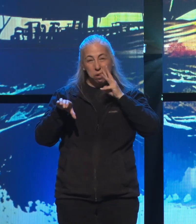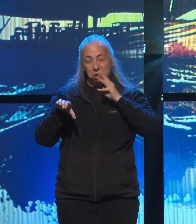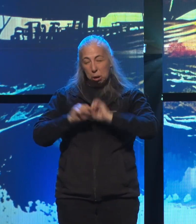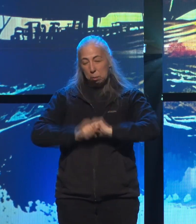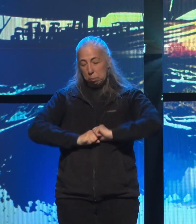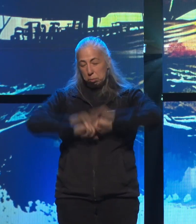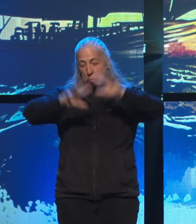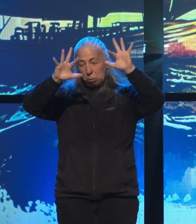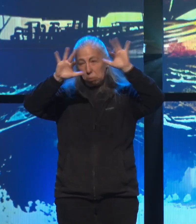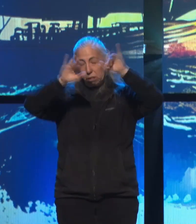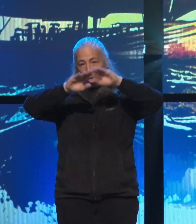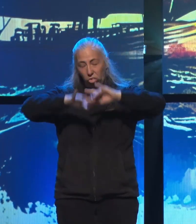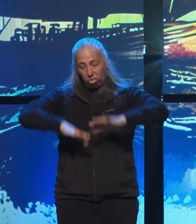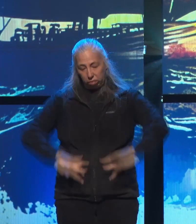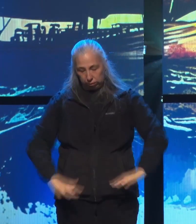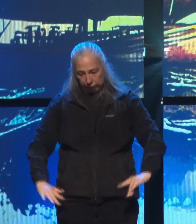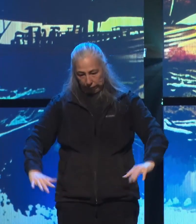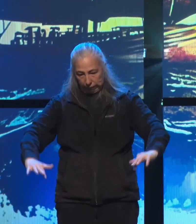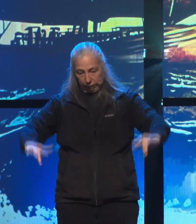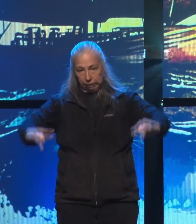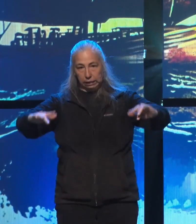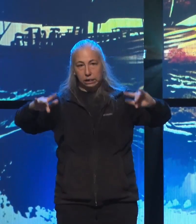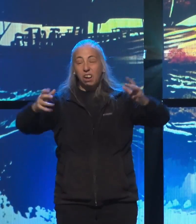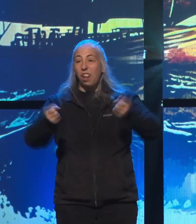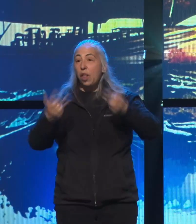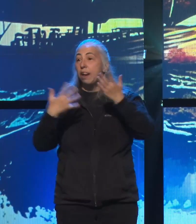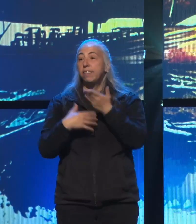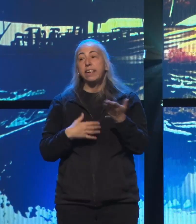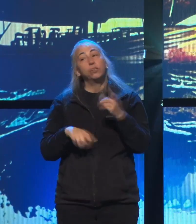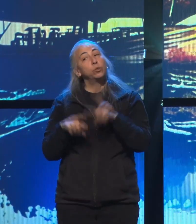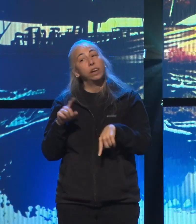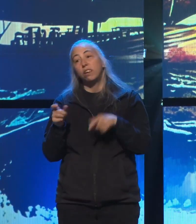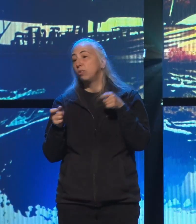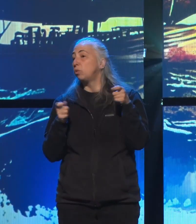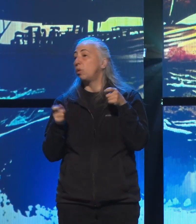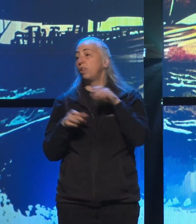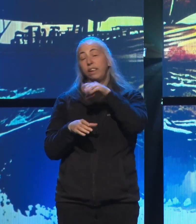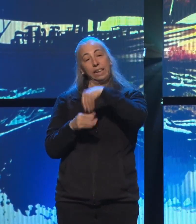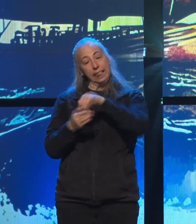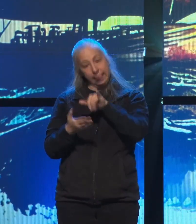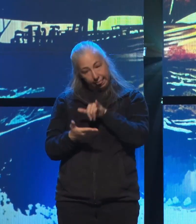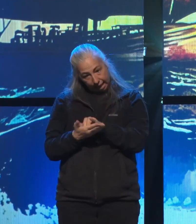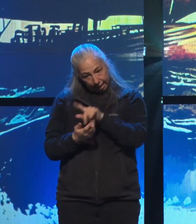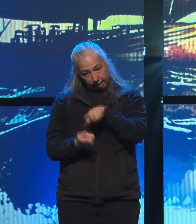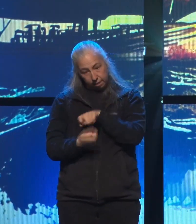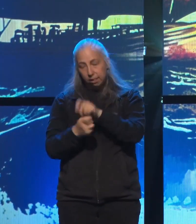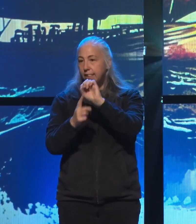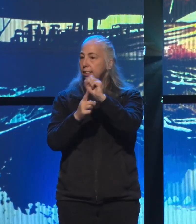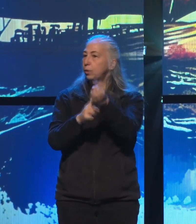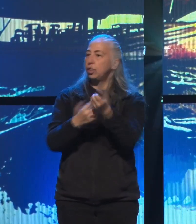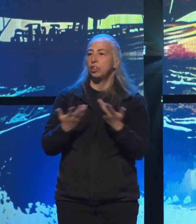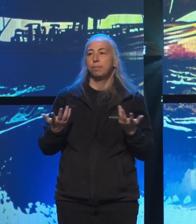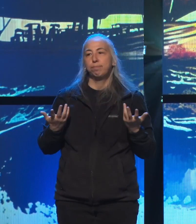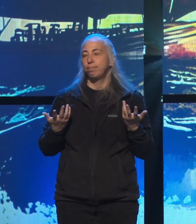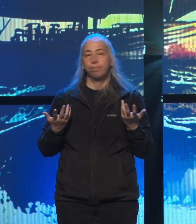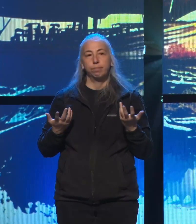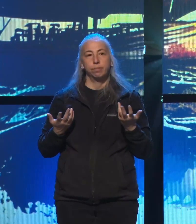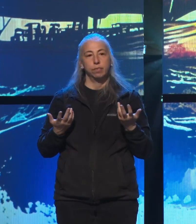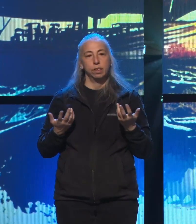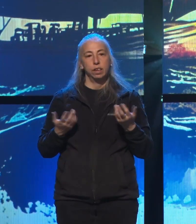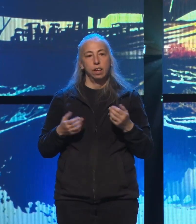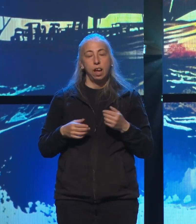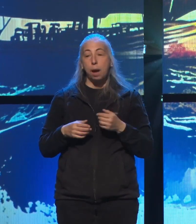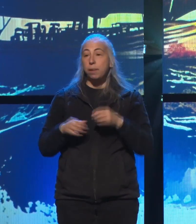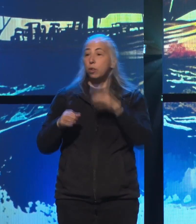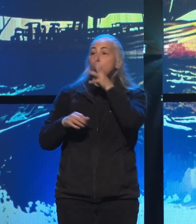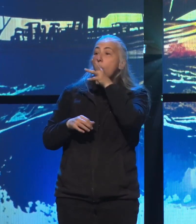A lot about that situation you can't control, right? A lot about it. Now you can control and turn the